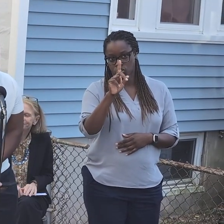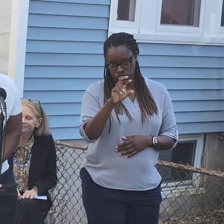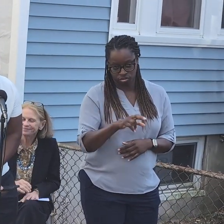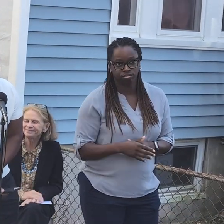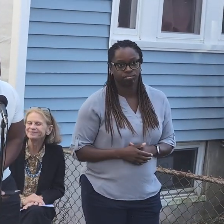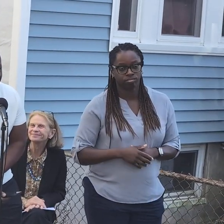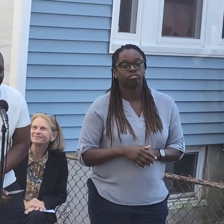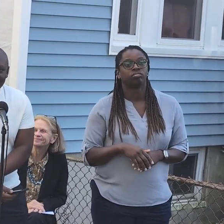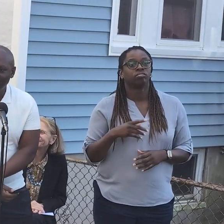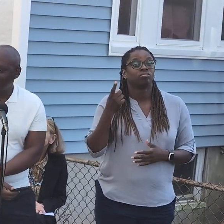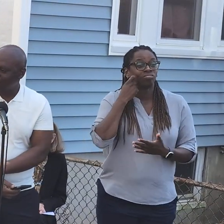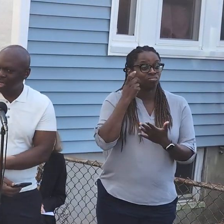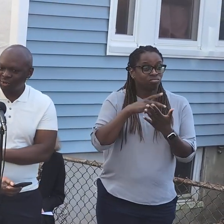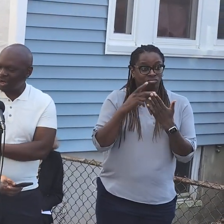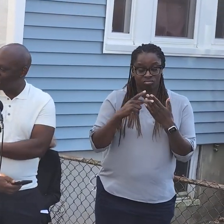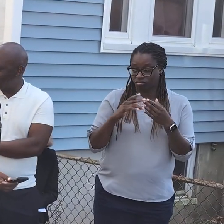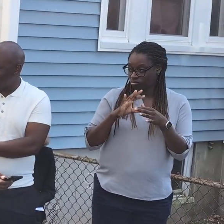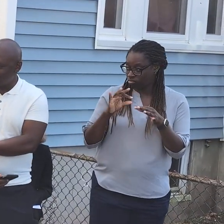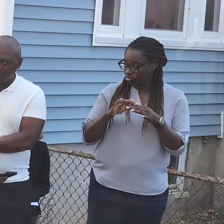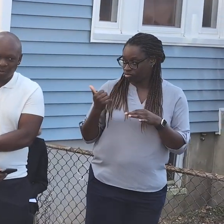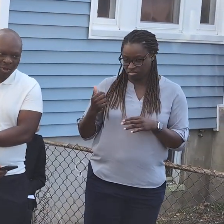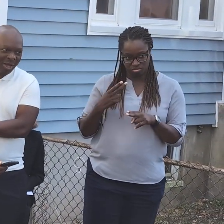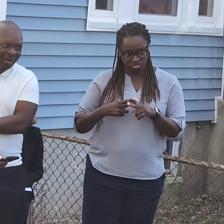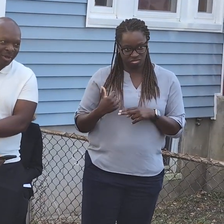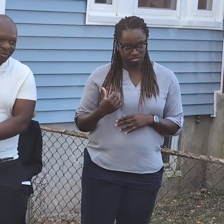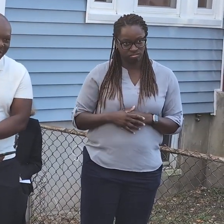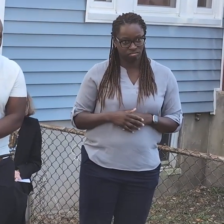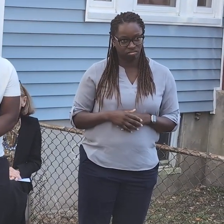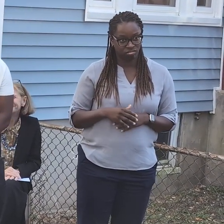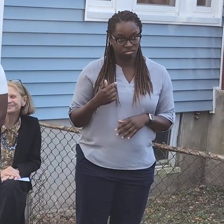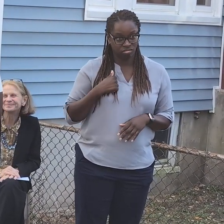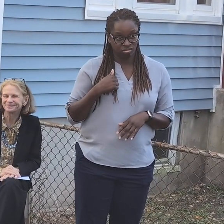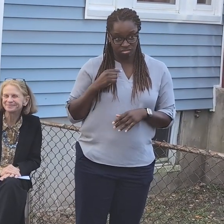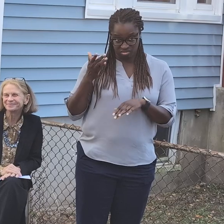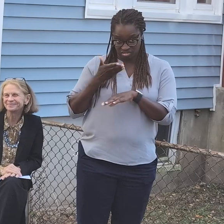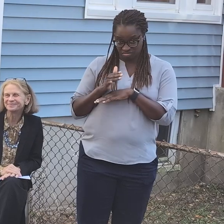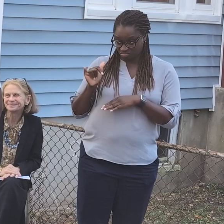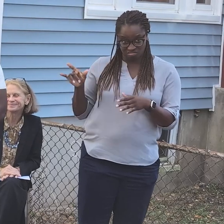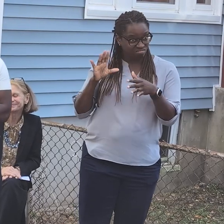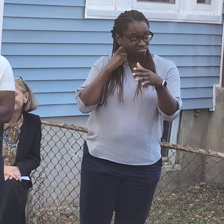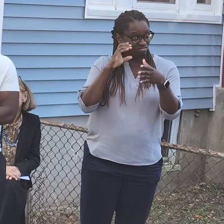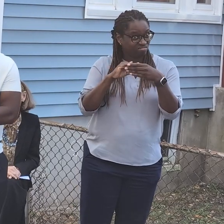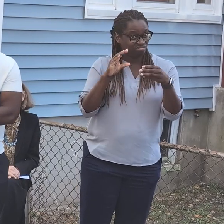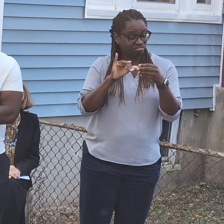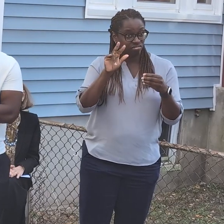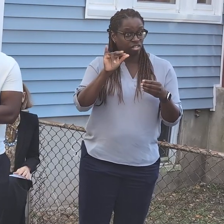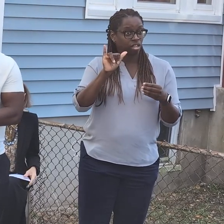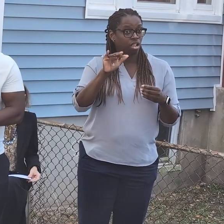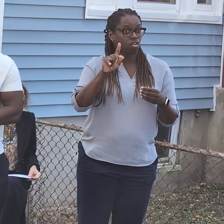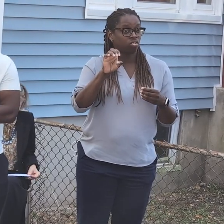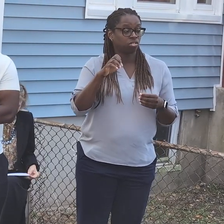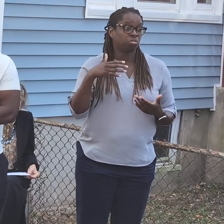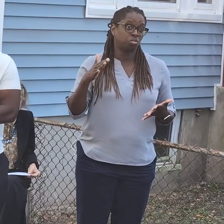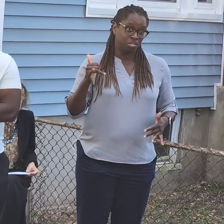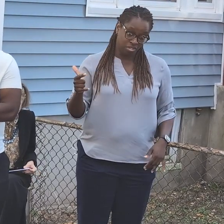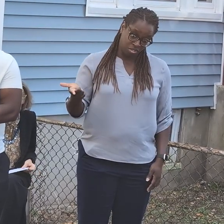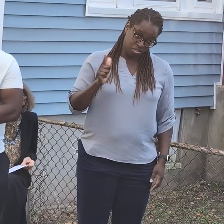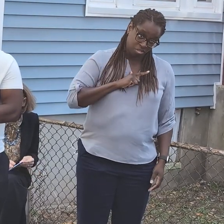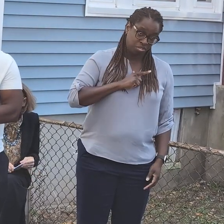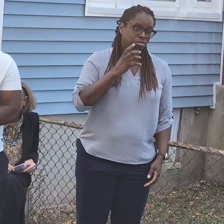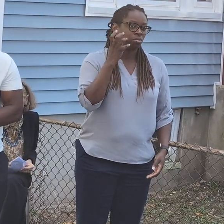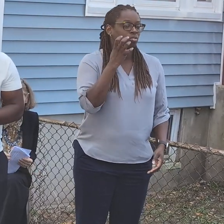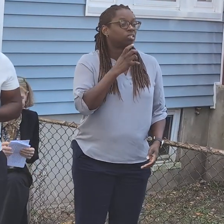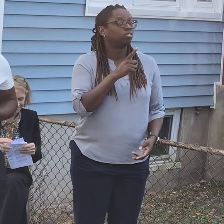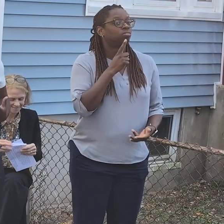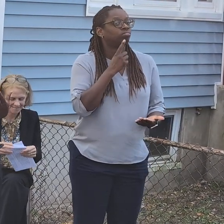Good morning, everyone. Not sure I could follow everything that she said. Thank you, Mayor Wu, for everything